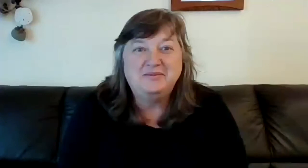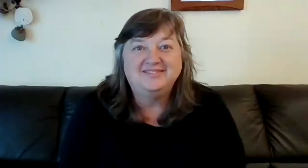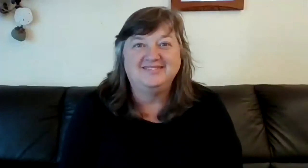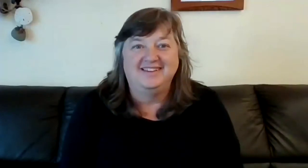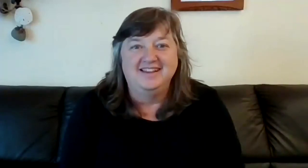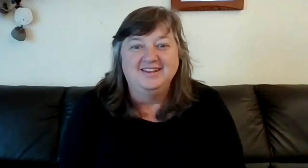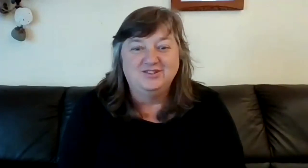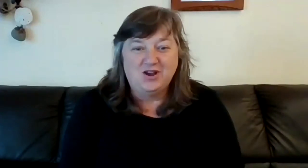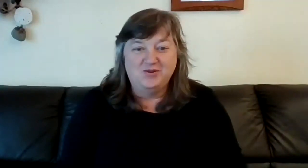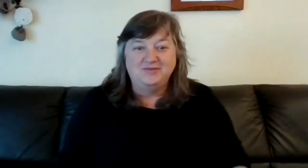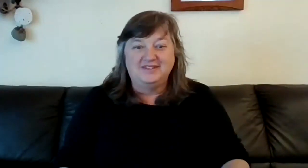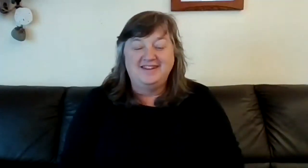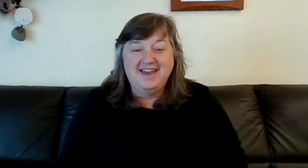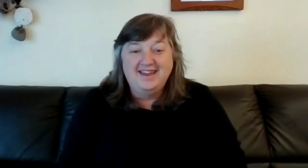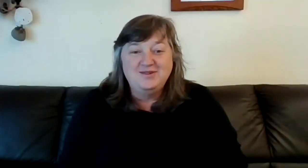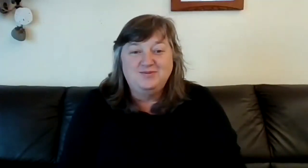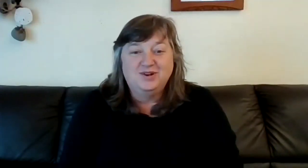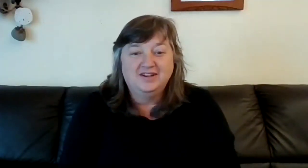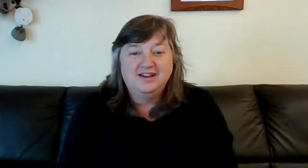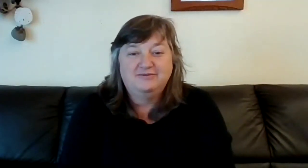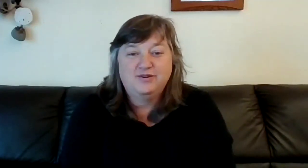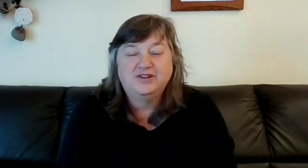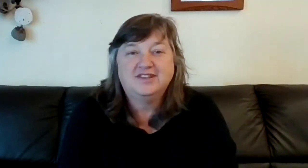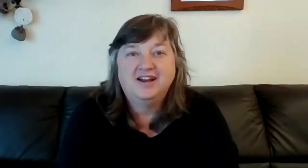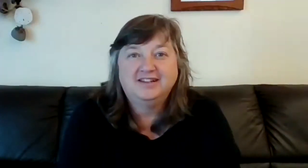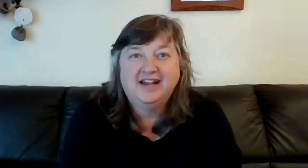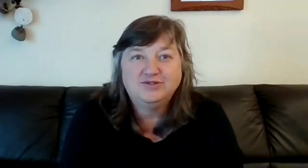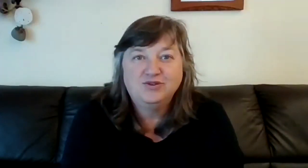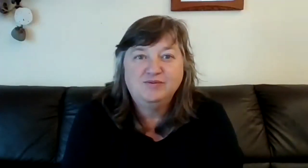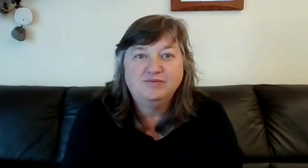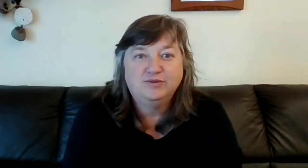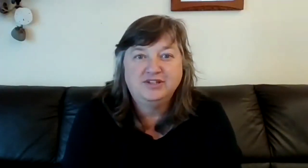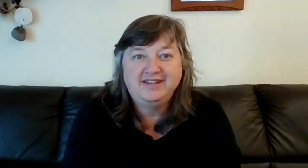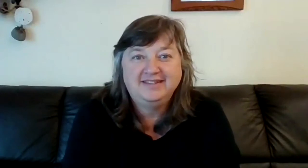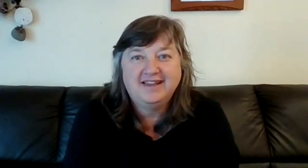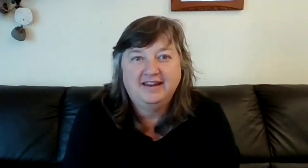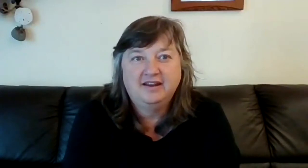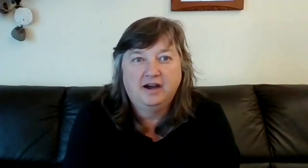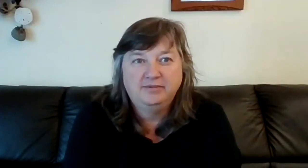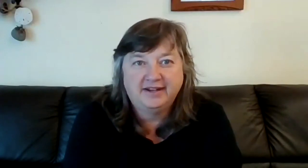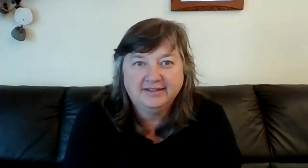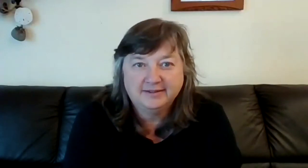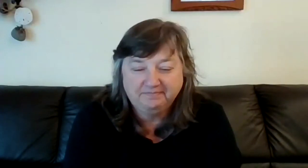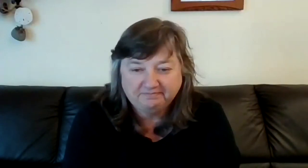coming. So today we're going to focus on classroom routines and objects.